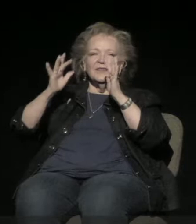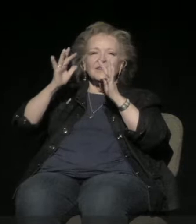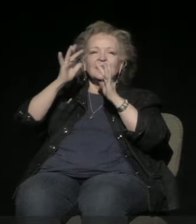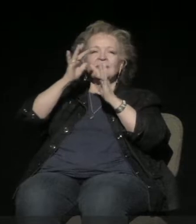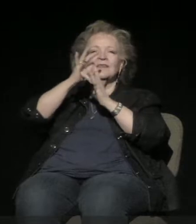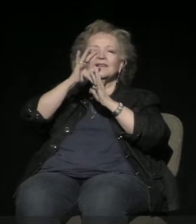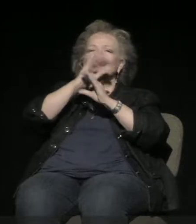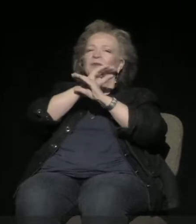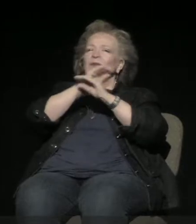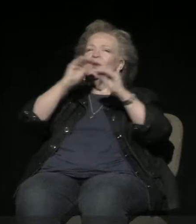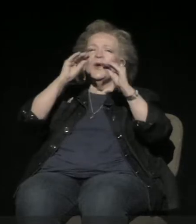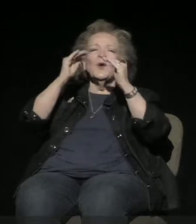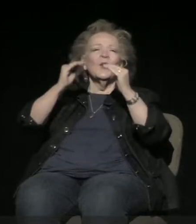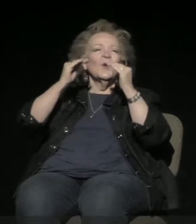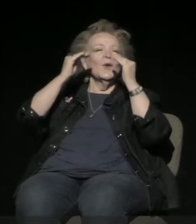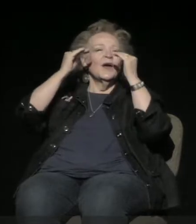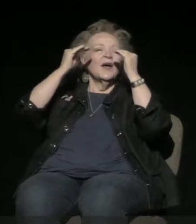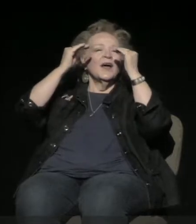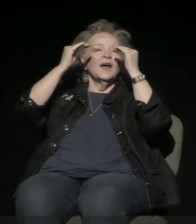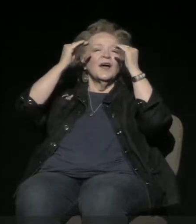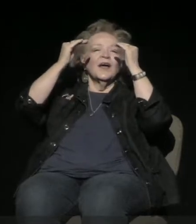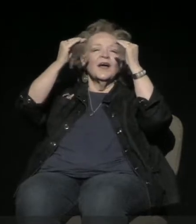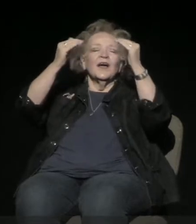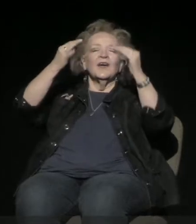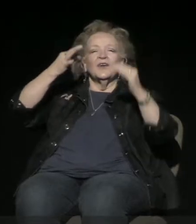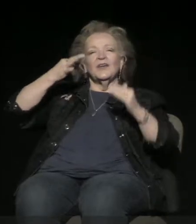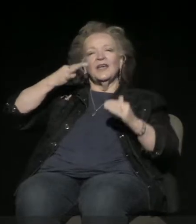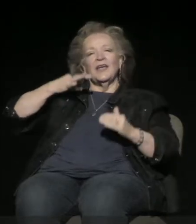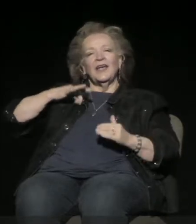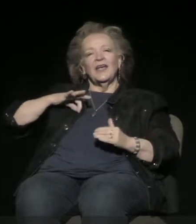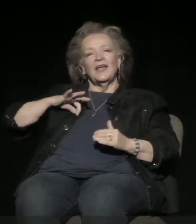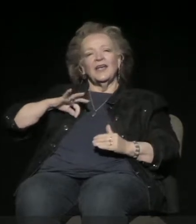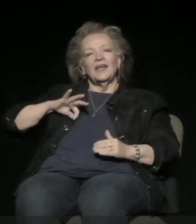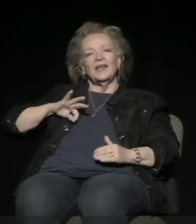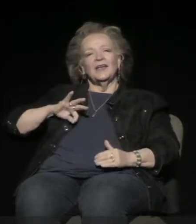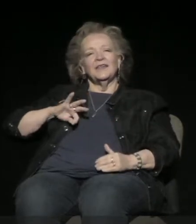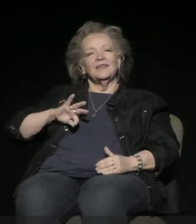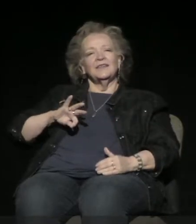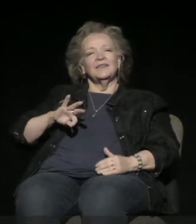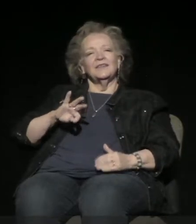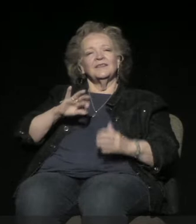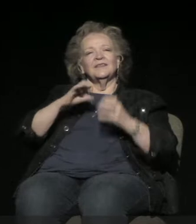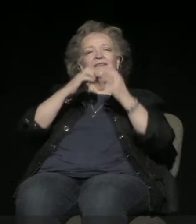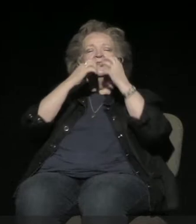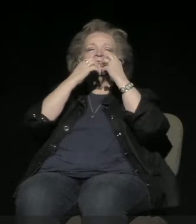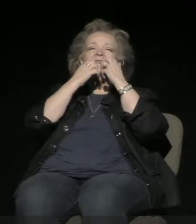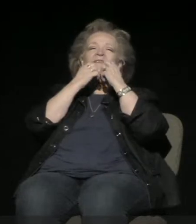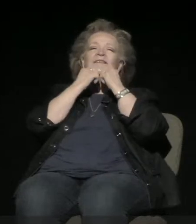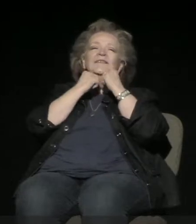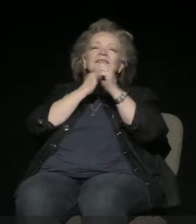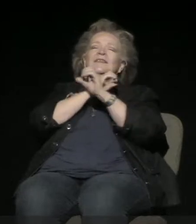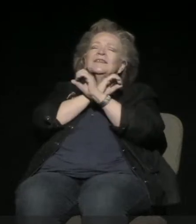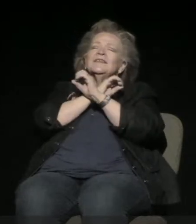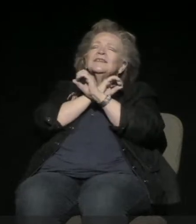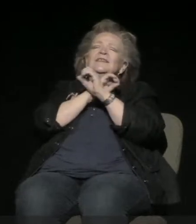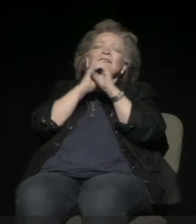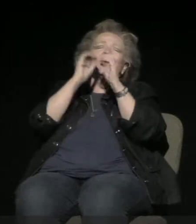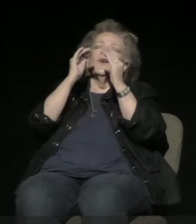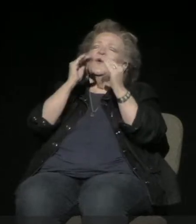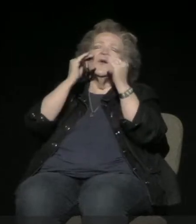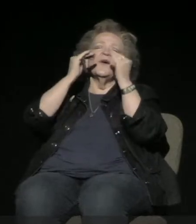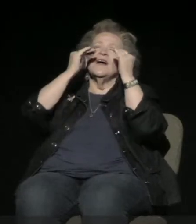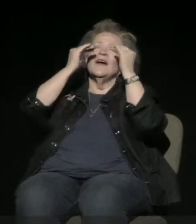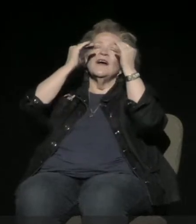Is No Higher Game There Is